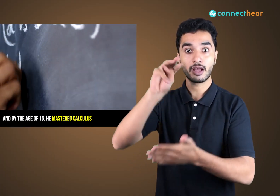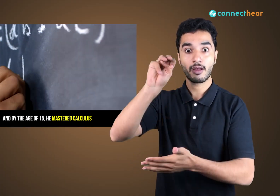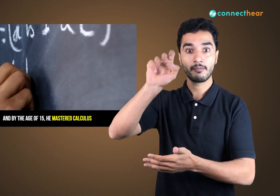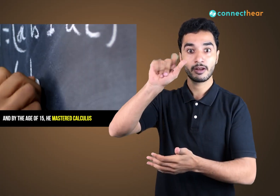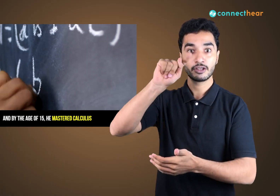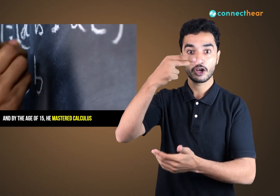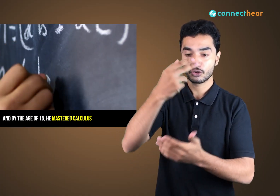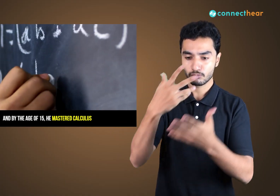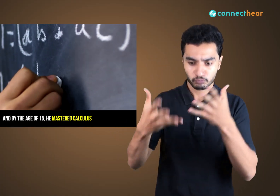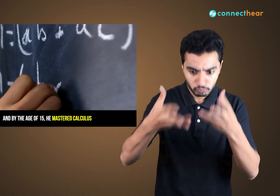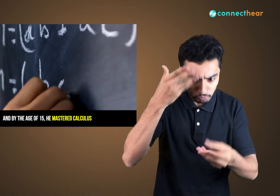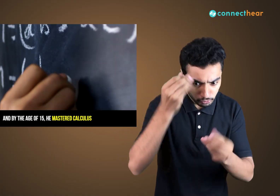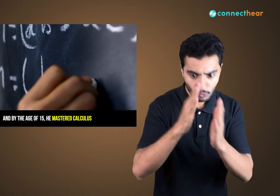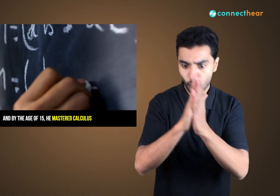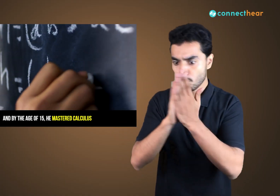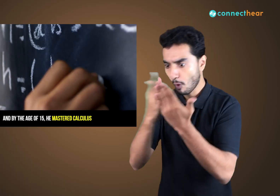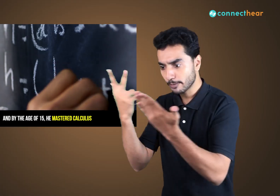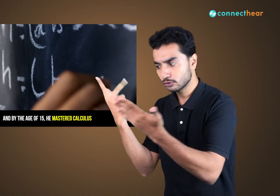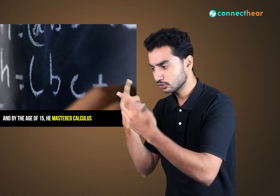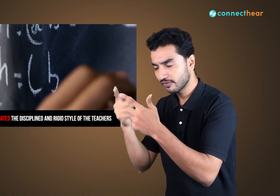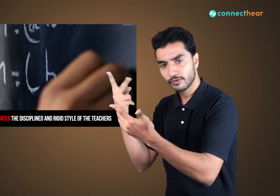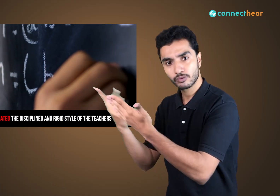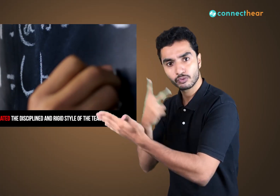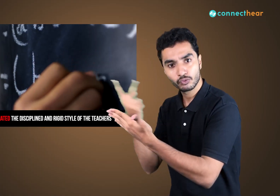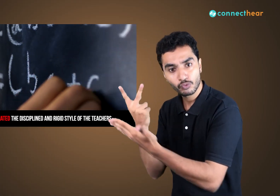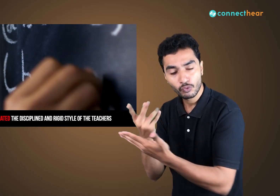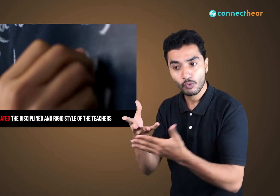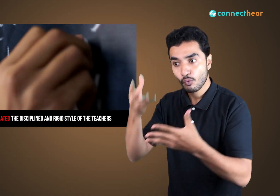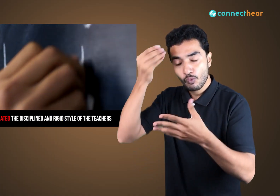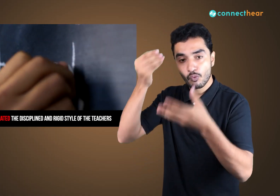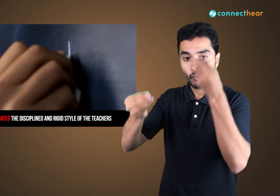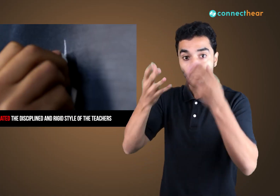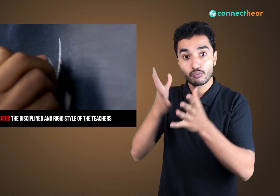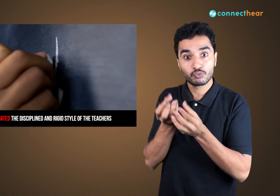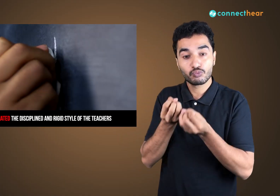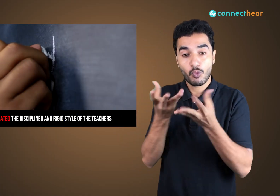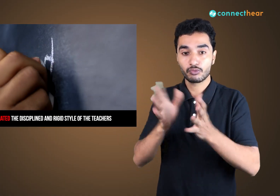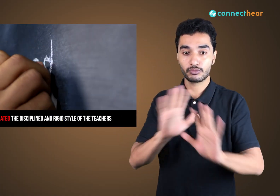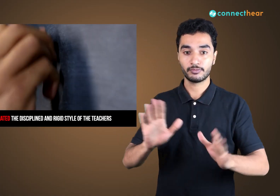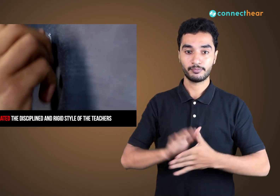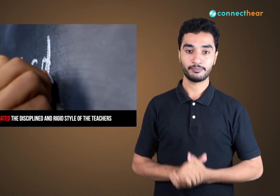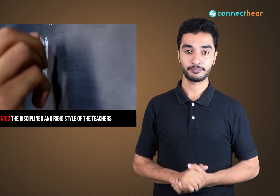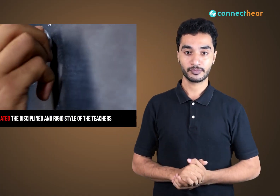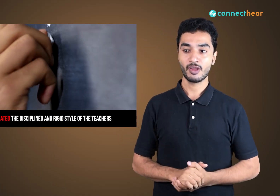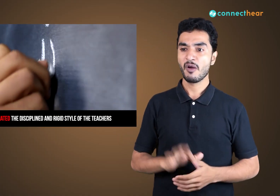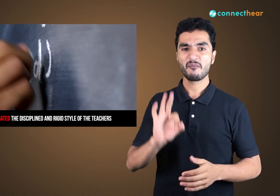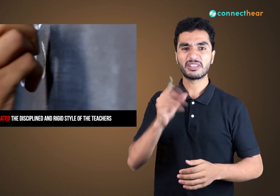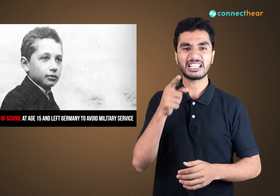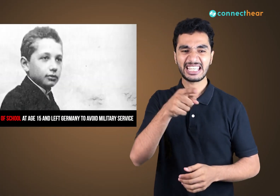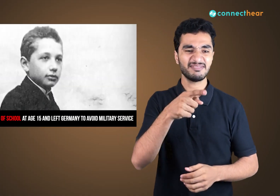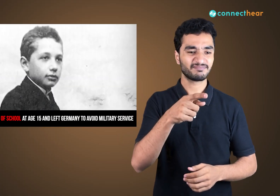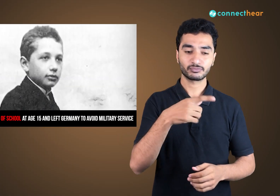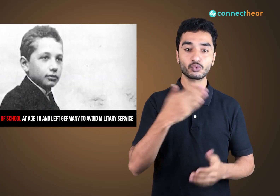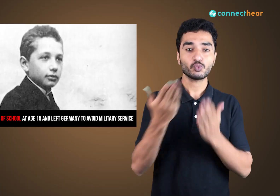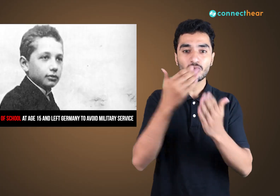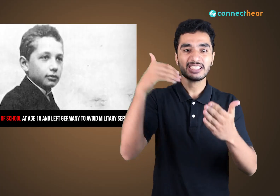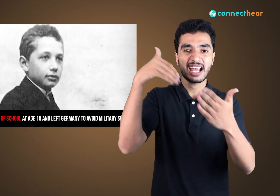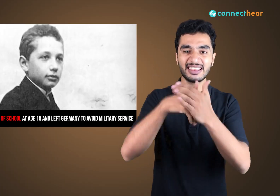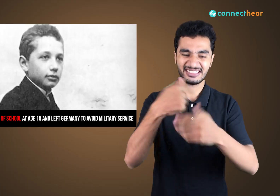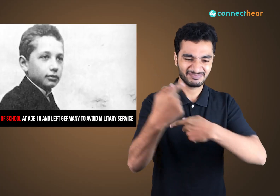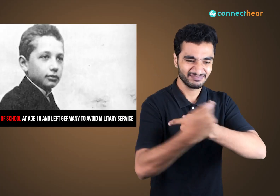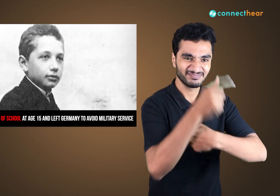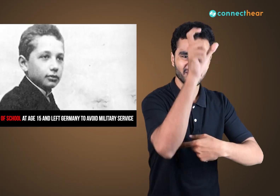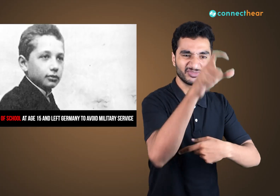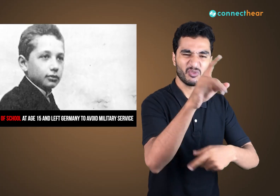the age of 15, he mastered calculus. But he hated the disciplined and rigid style of the teachers, so he dropped out